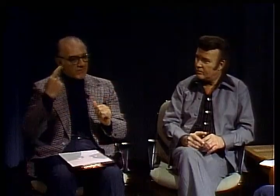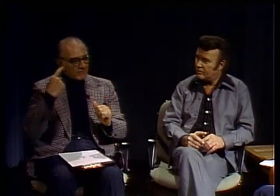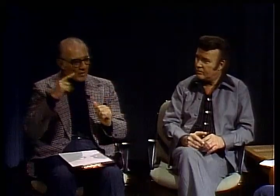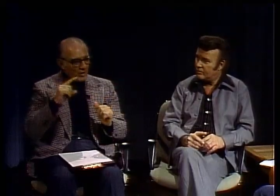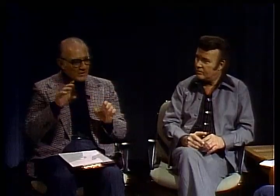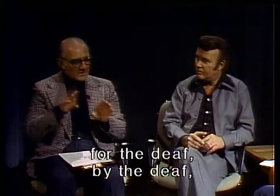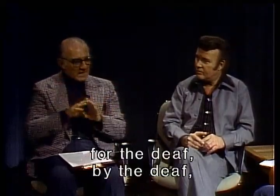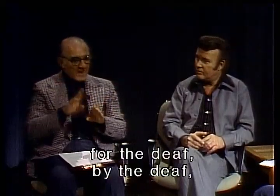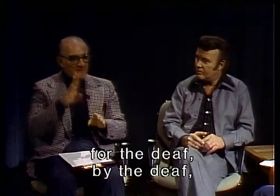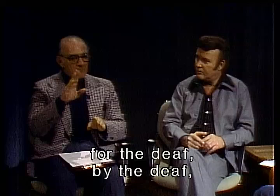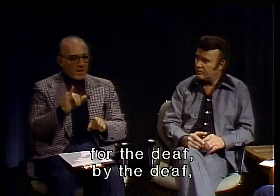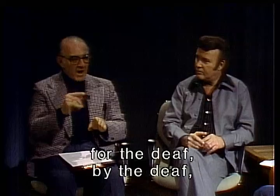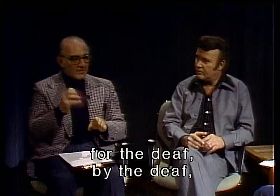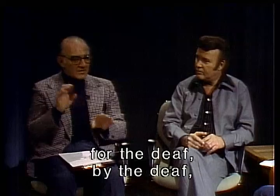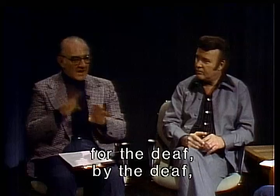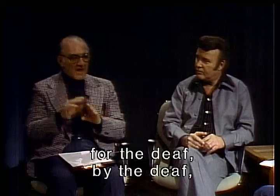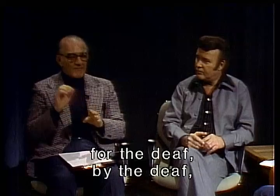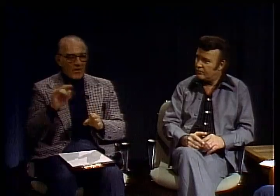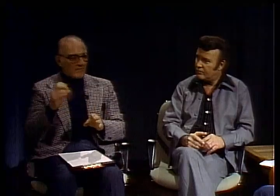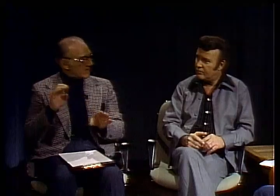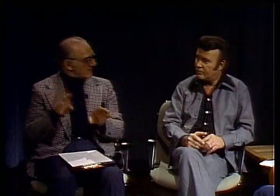for the deaf, by the deaf, of the deaf.